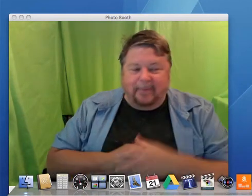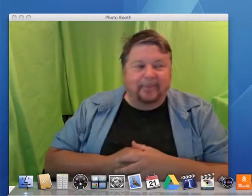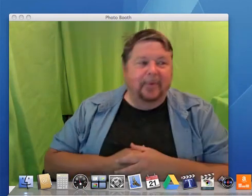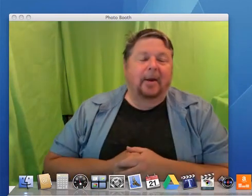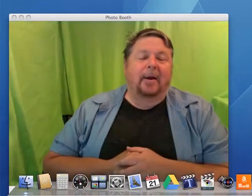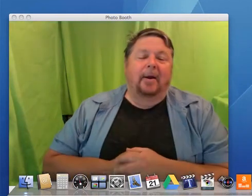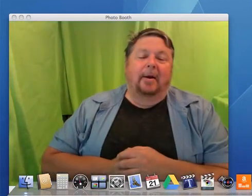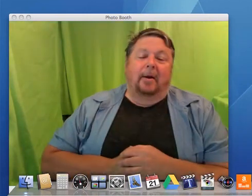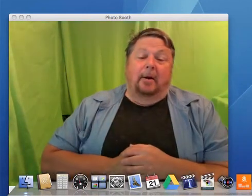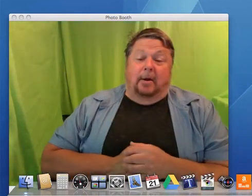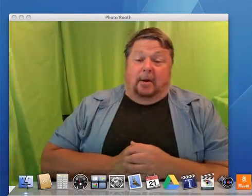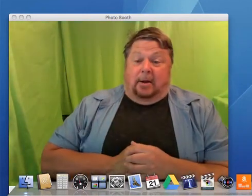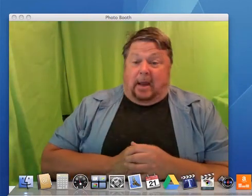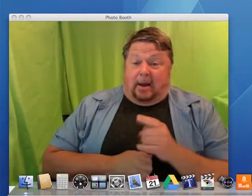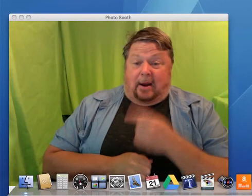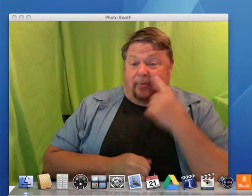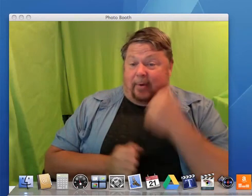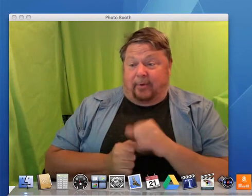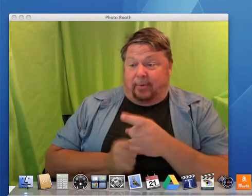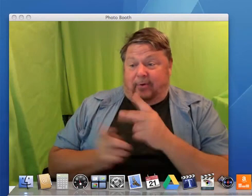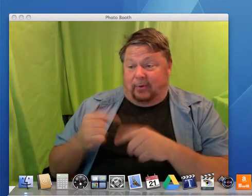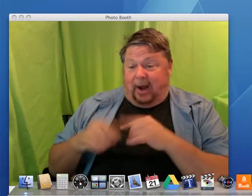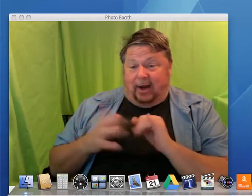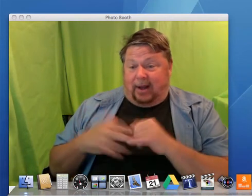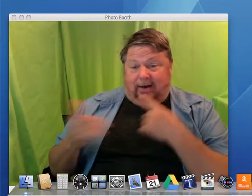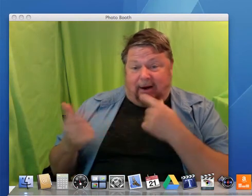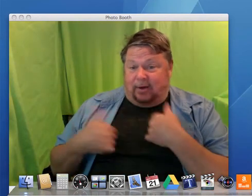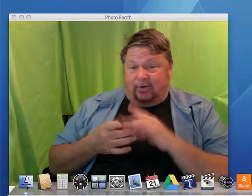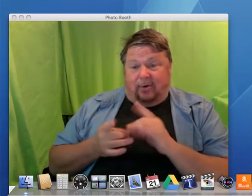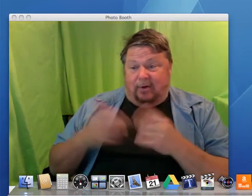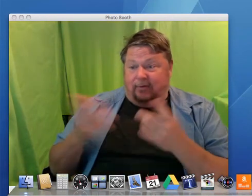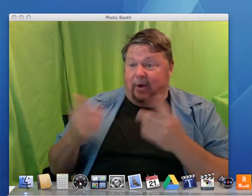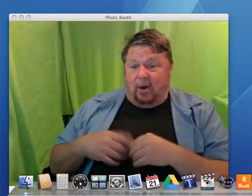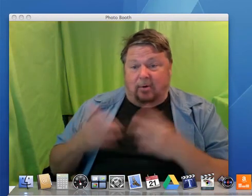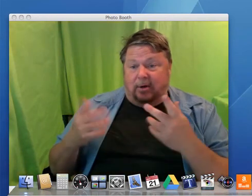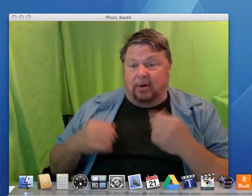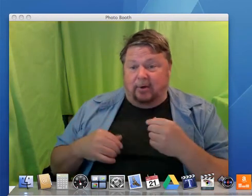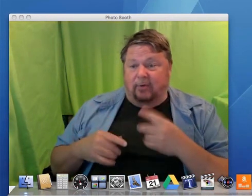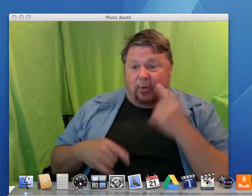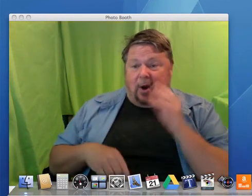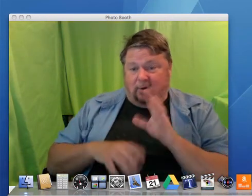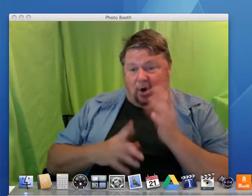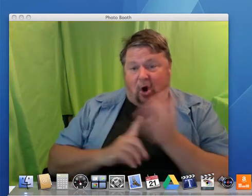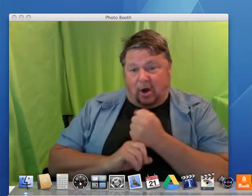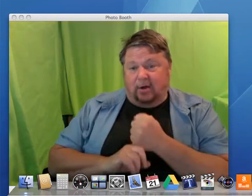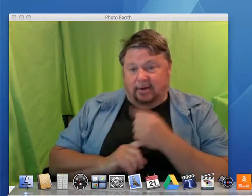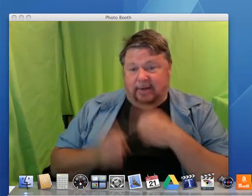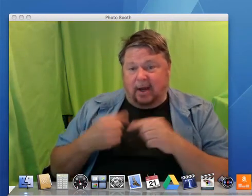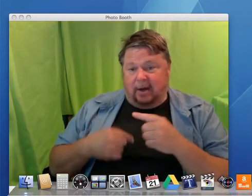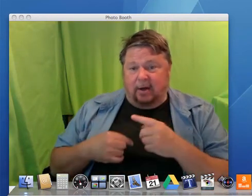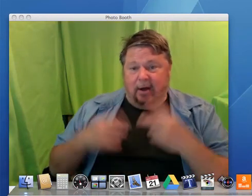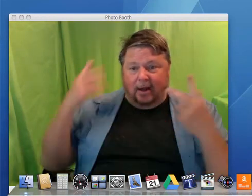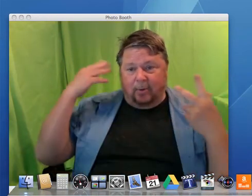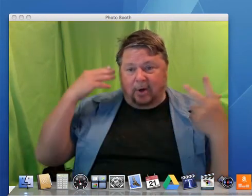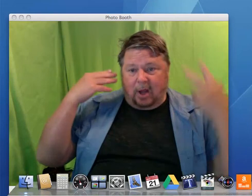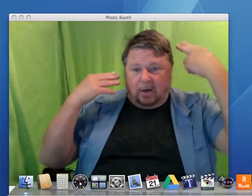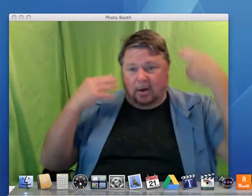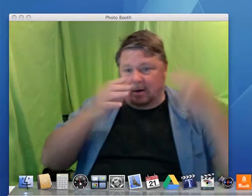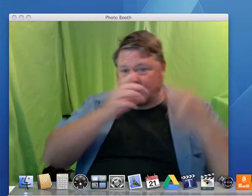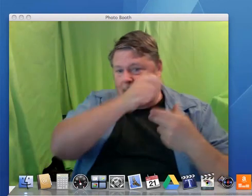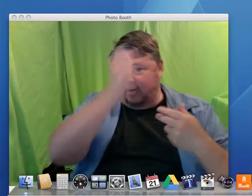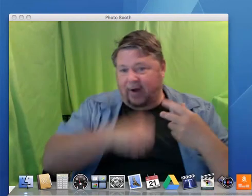way. And I remember the person who was signing that telling the story of, oh, if you got caught signing, they would